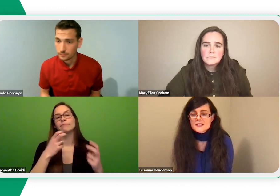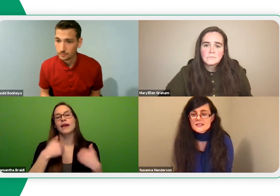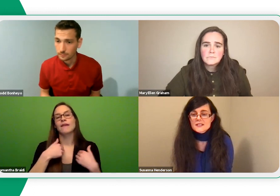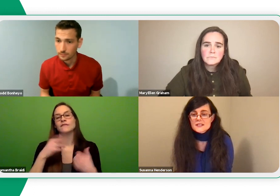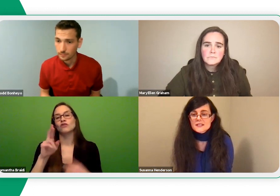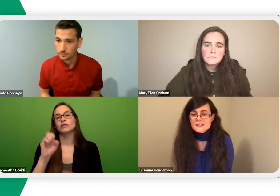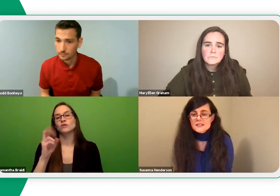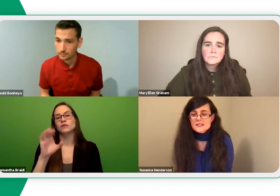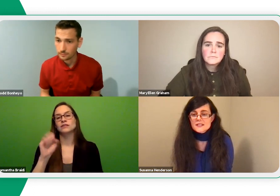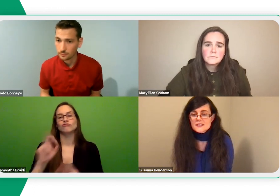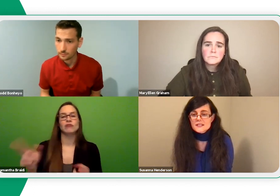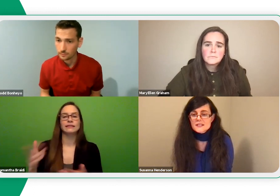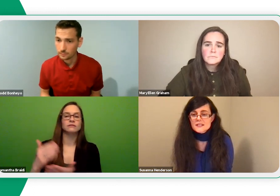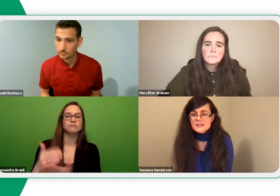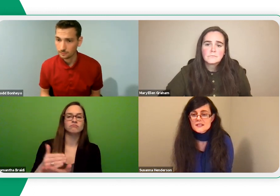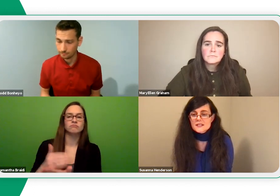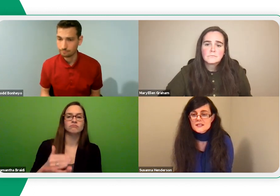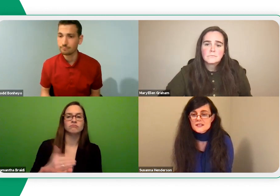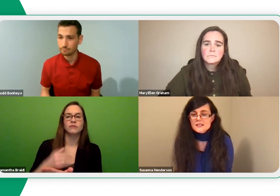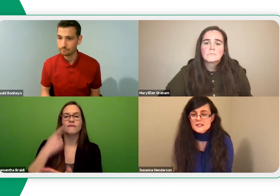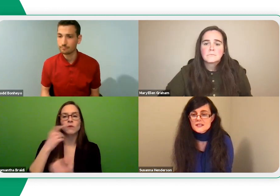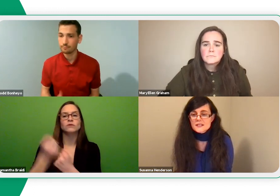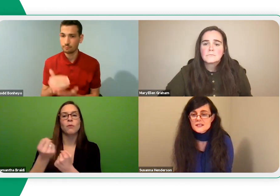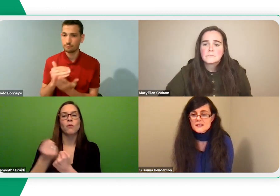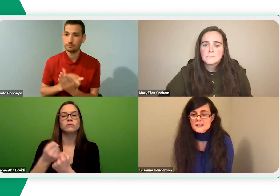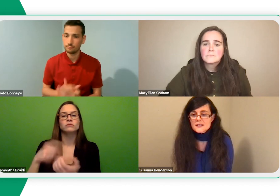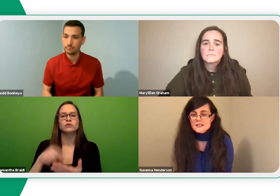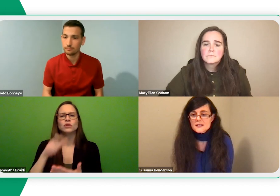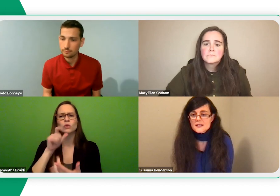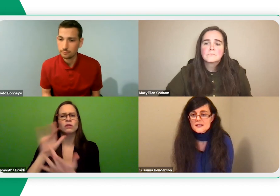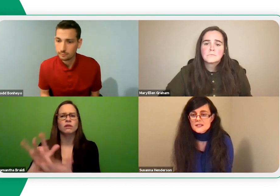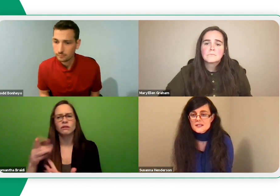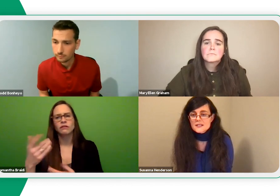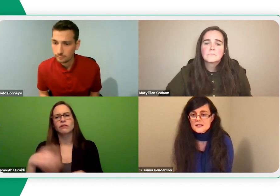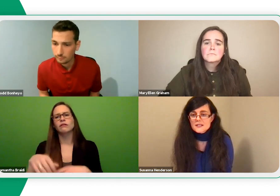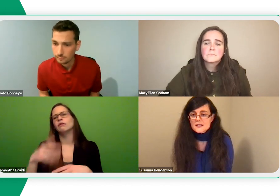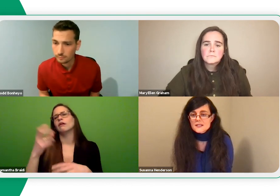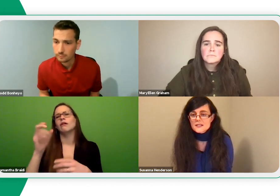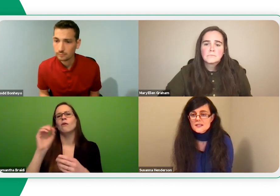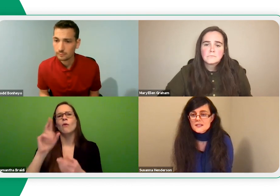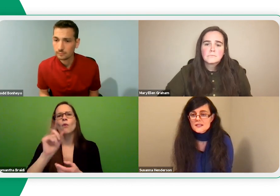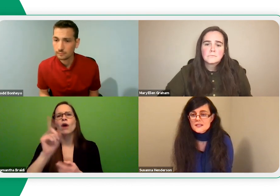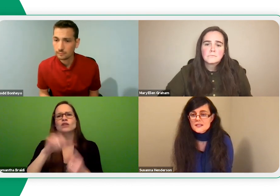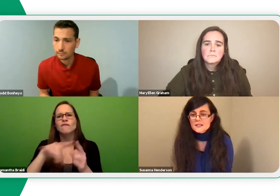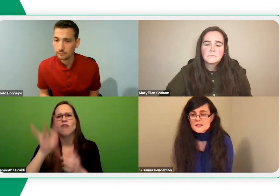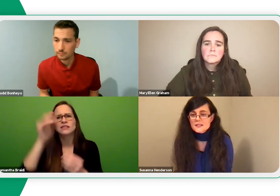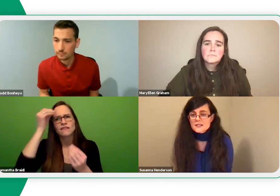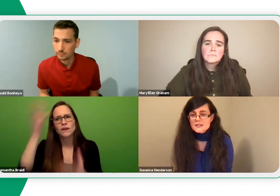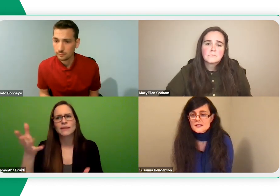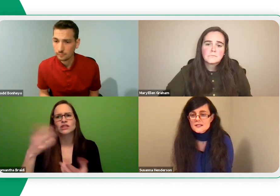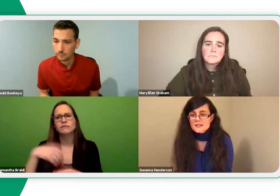This is Samantha responding. I think what would help is having resources ready and available to be able to provide that